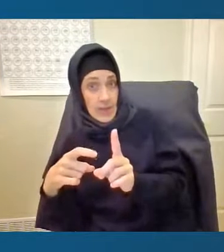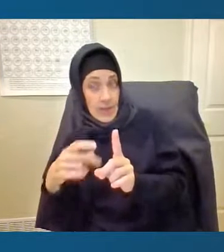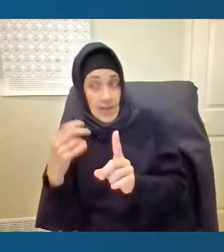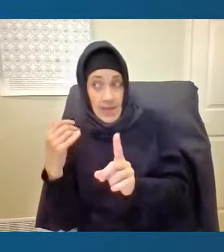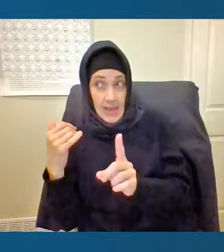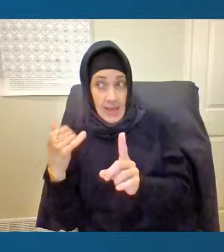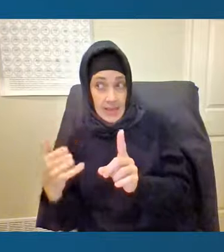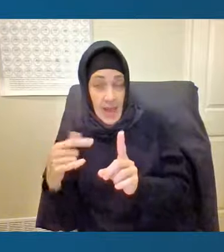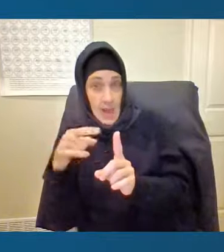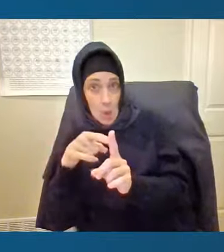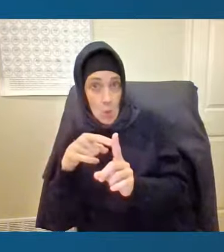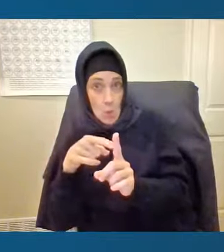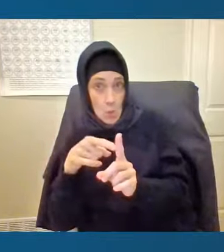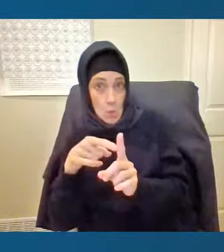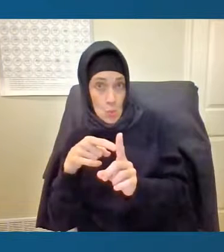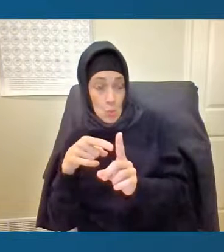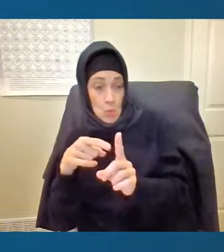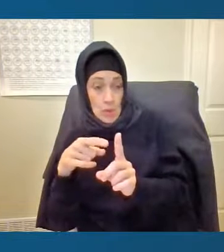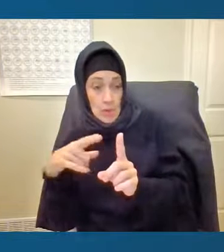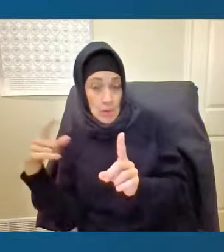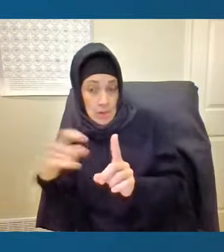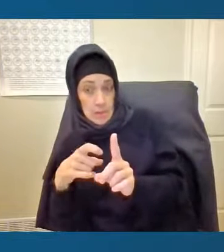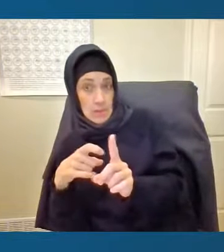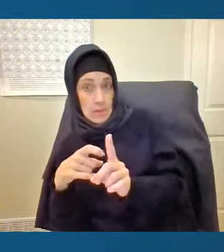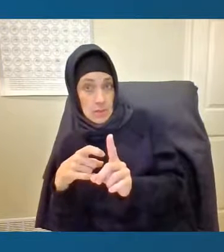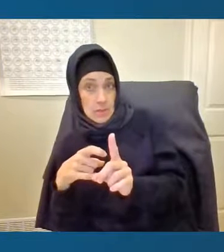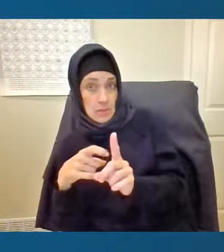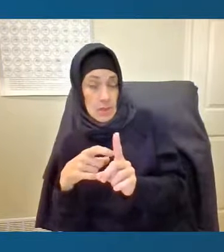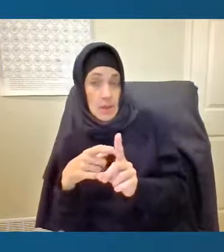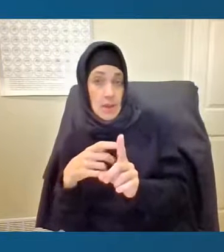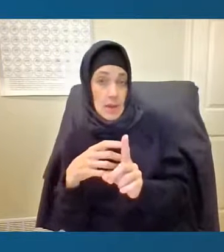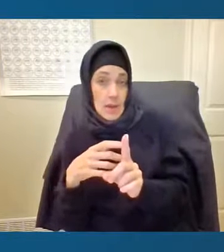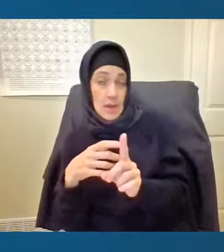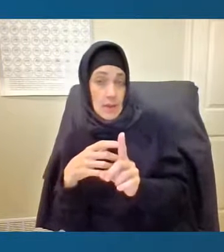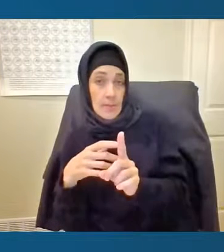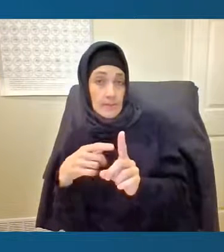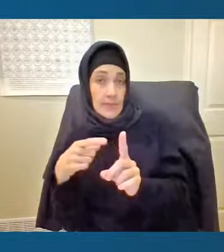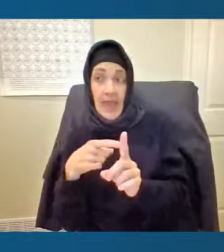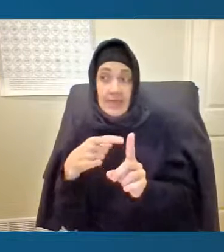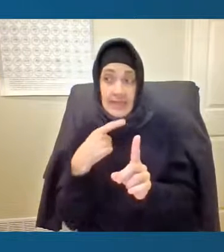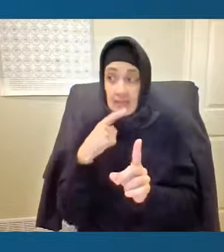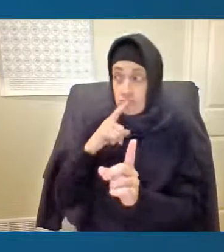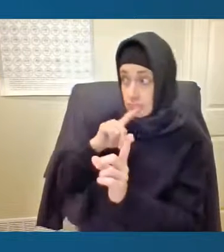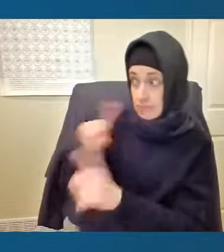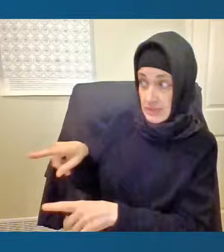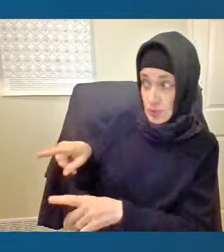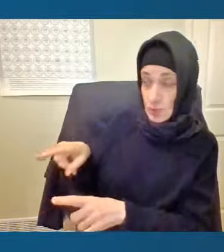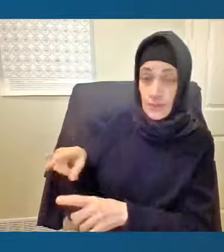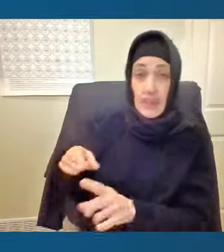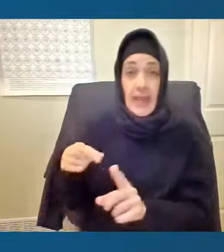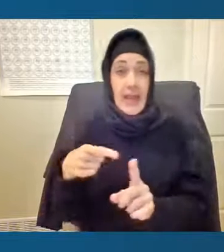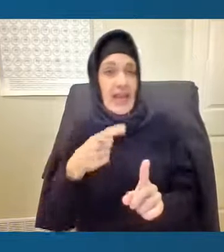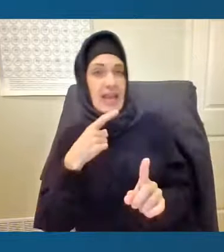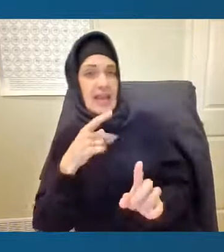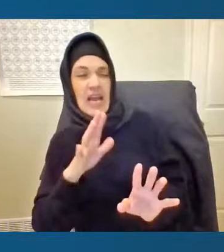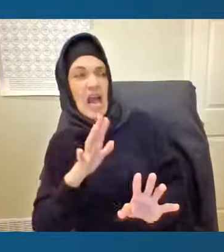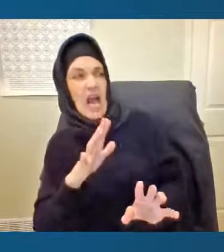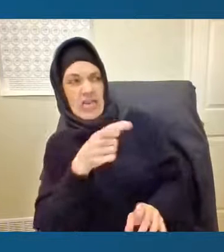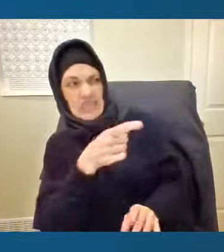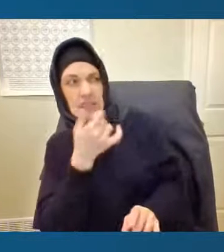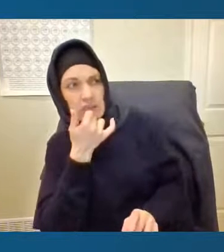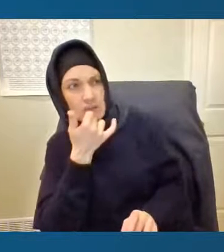wrong. So he said it to him. He said, no, akhtata, Shaykh. He's like, you got that wrong. This is the correct